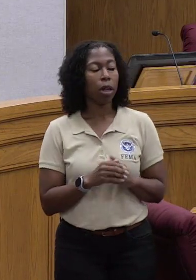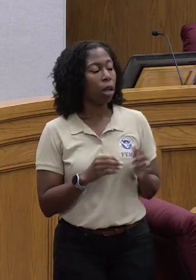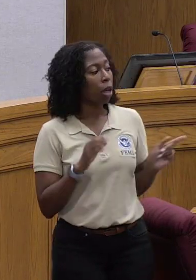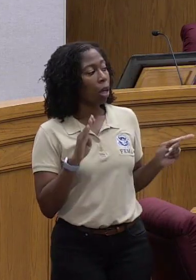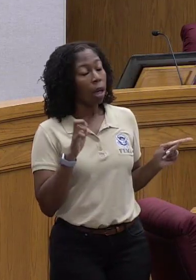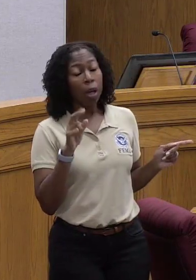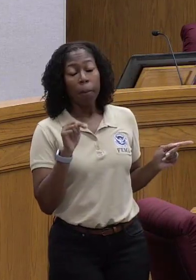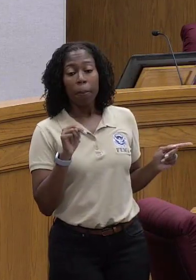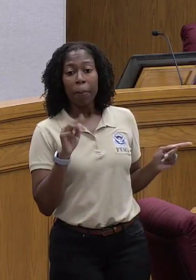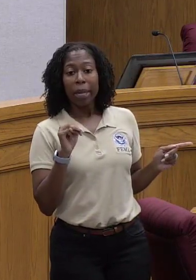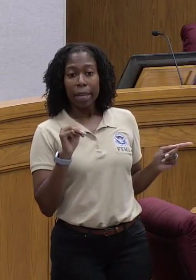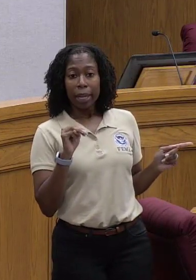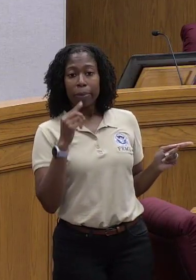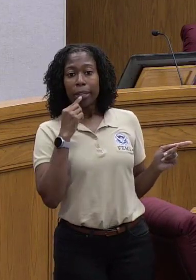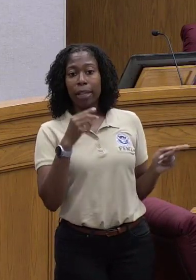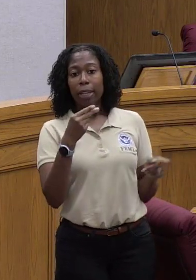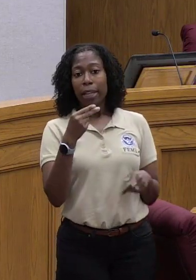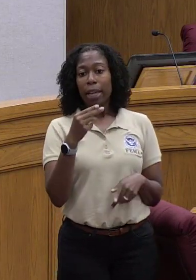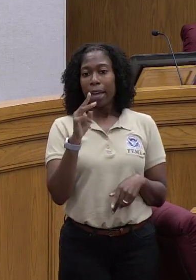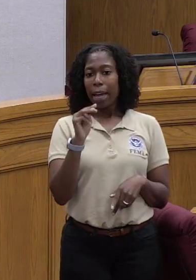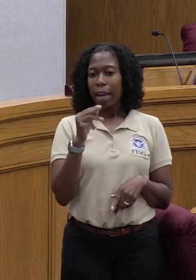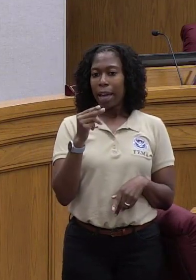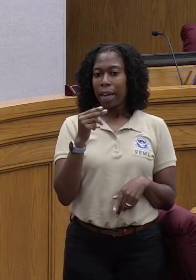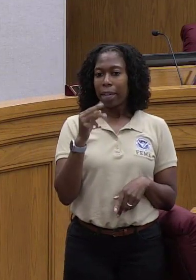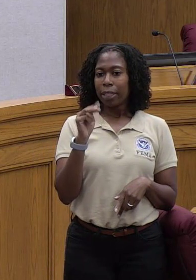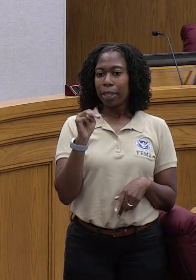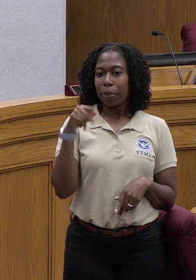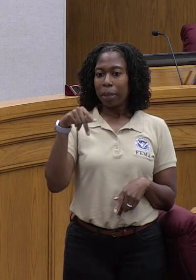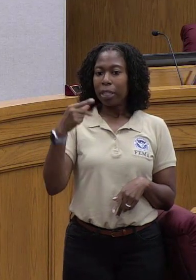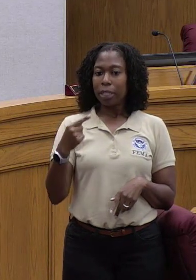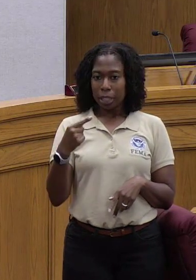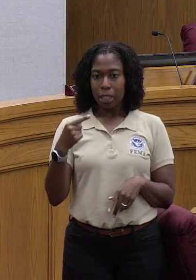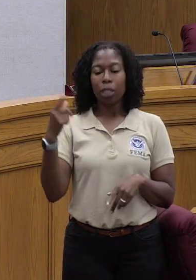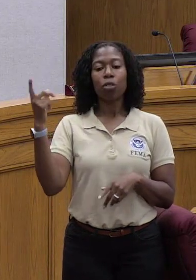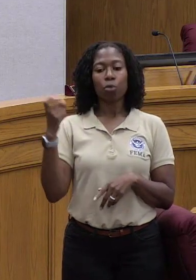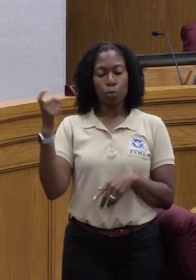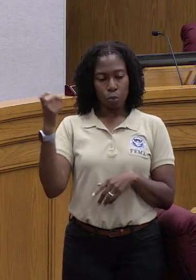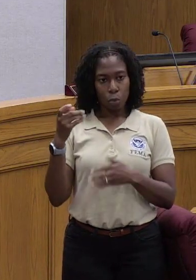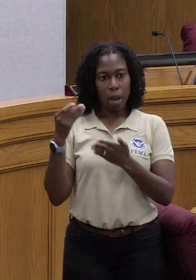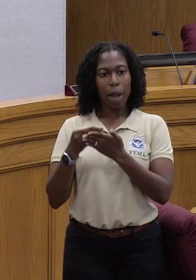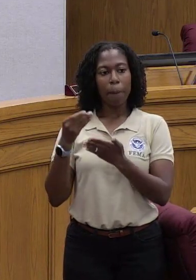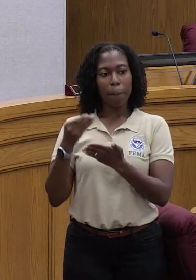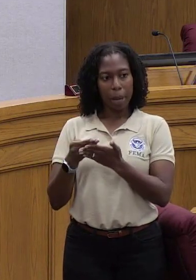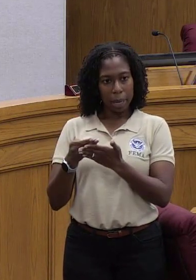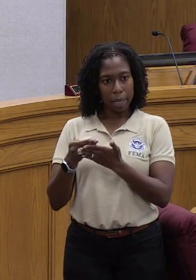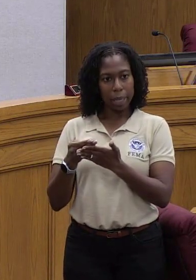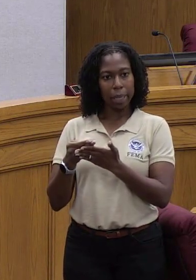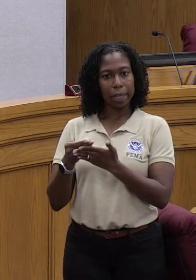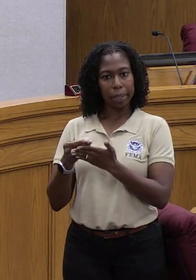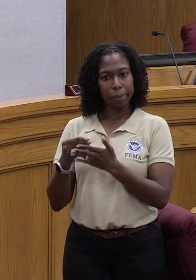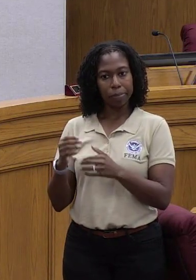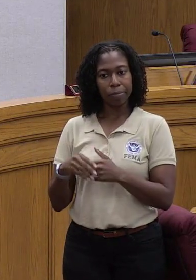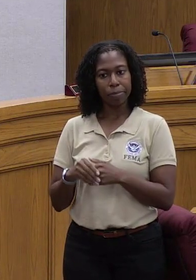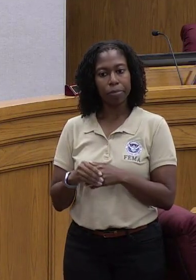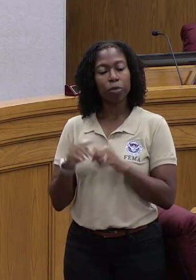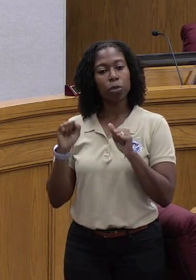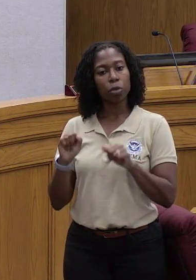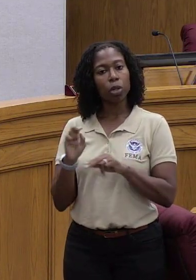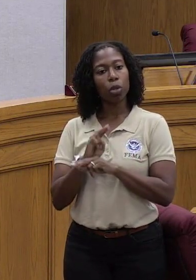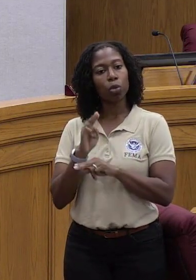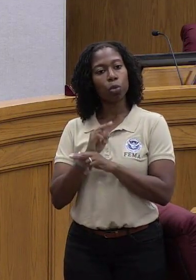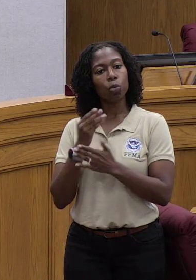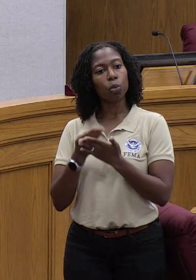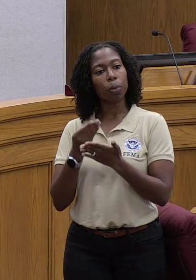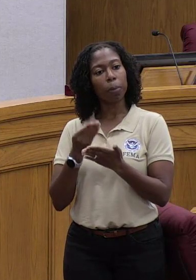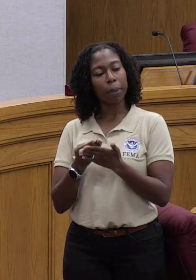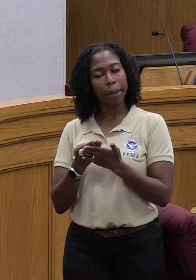grant money that communities can apply for. This is a common use for that type of money,